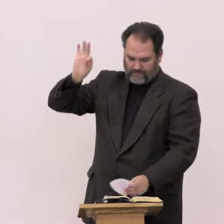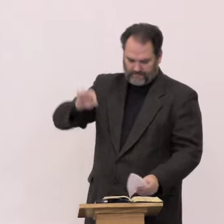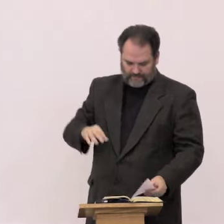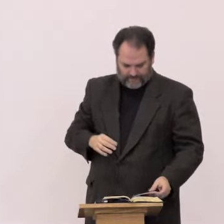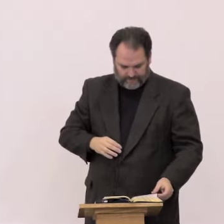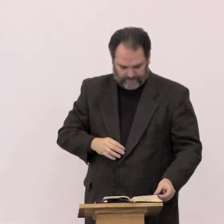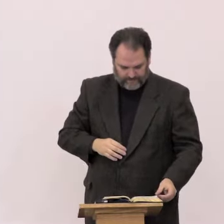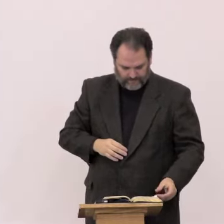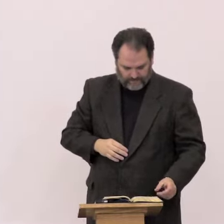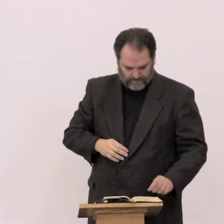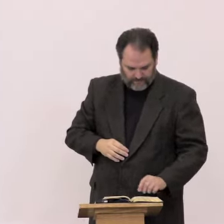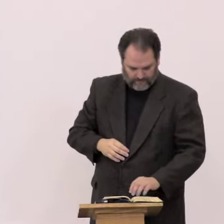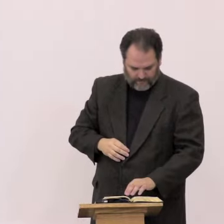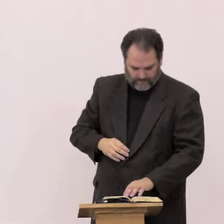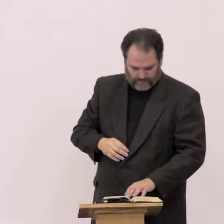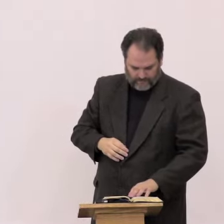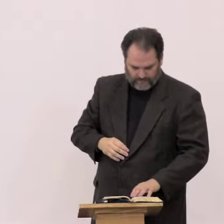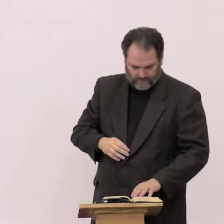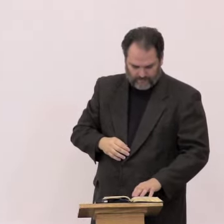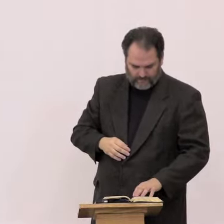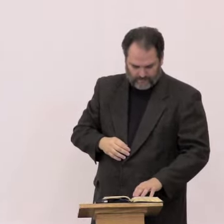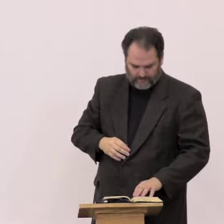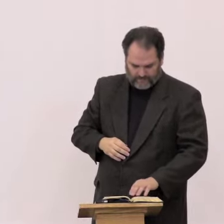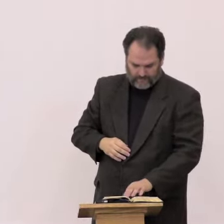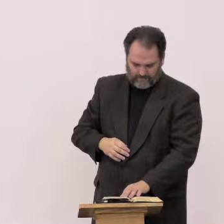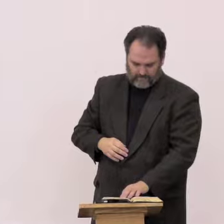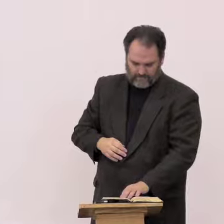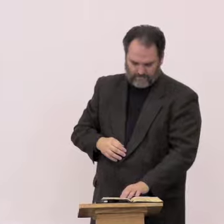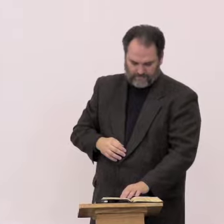6, verse 39.